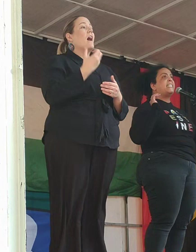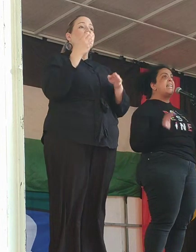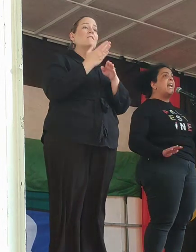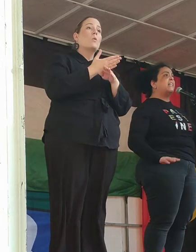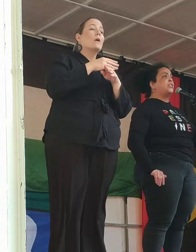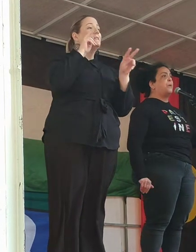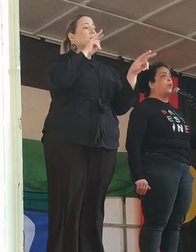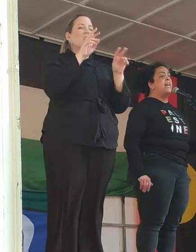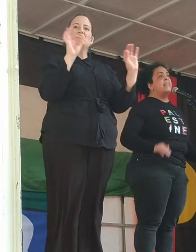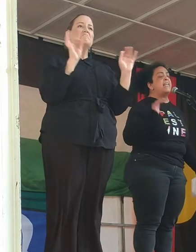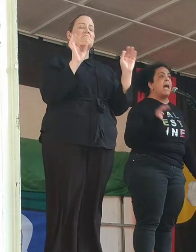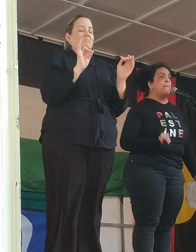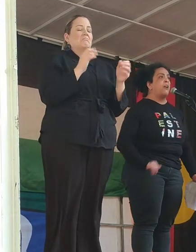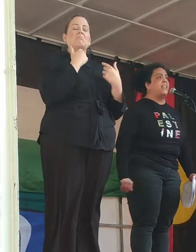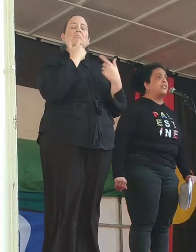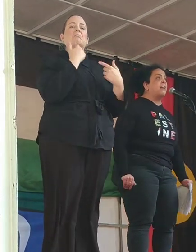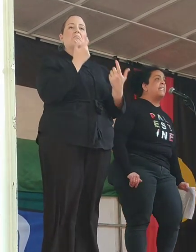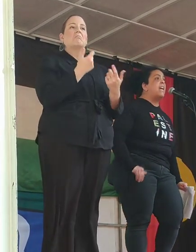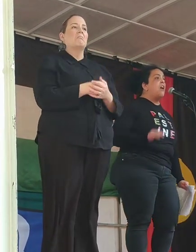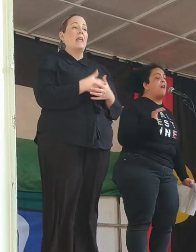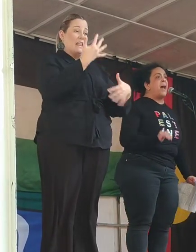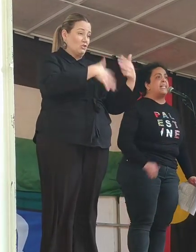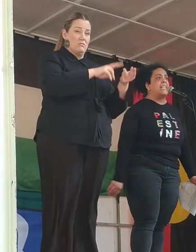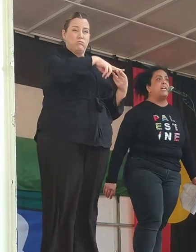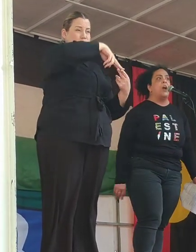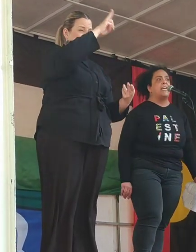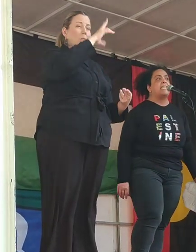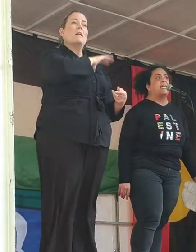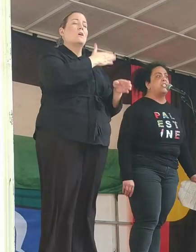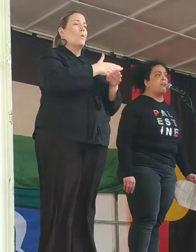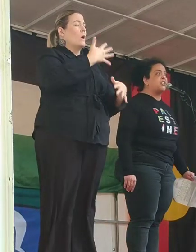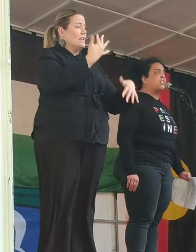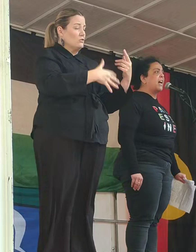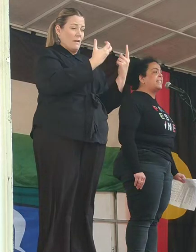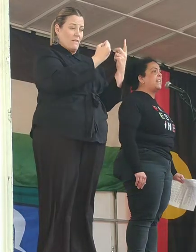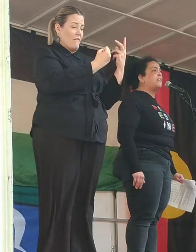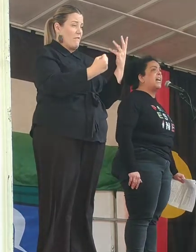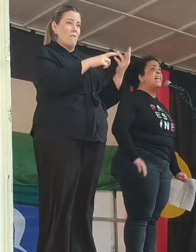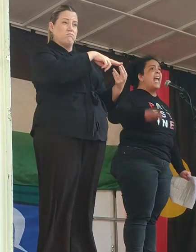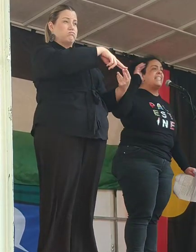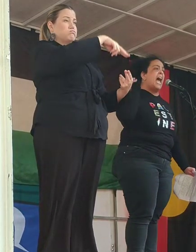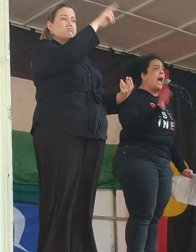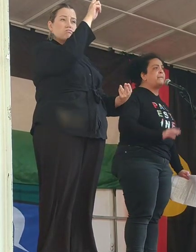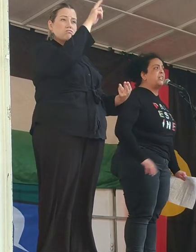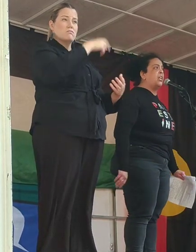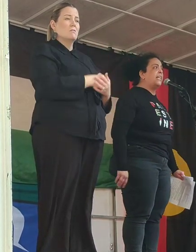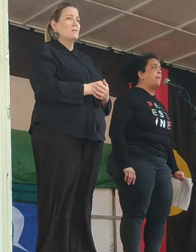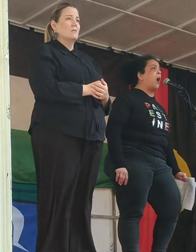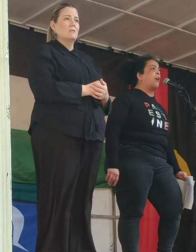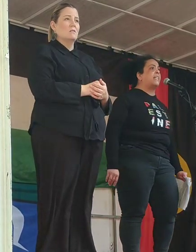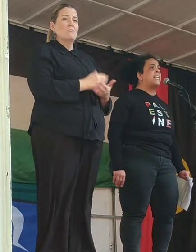is negligible. The number of injuries of Palestinian workers in construction sites in Israel is